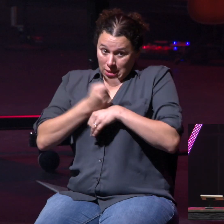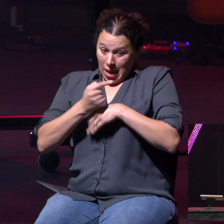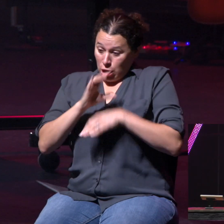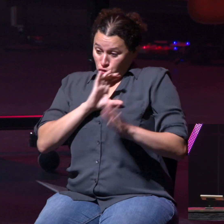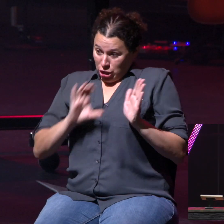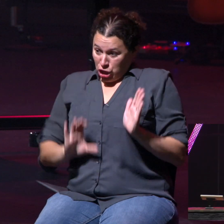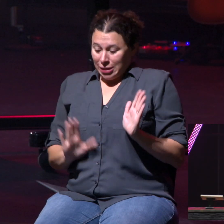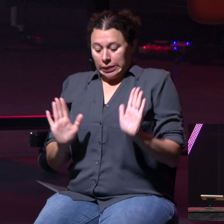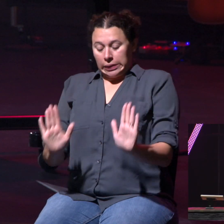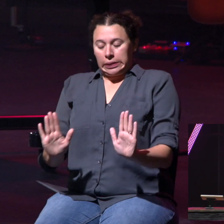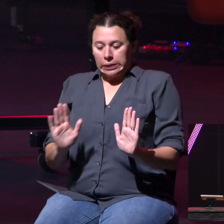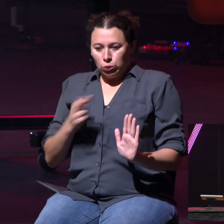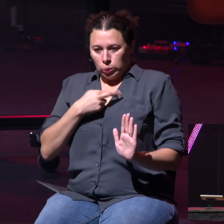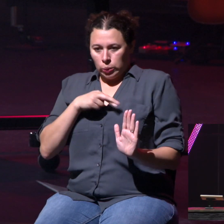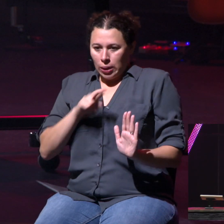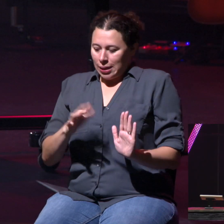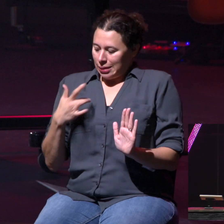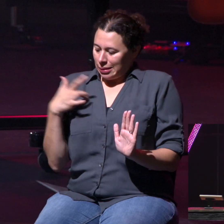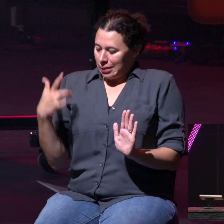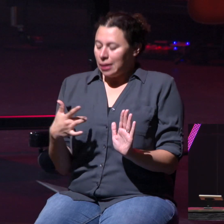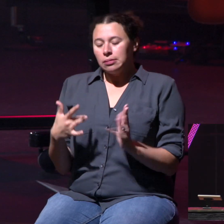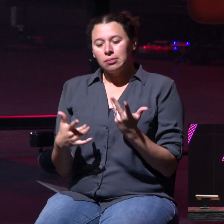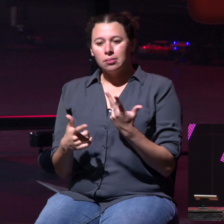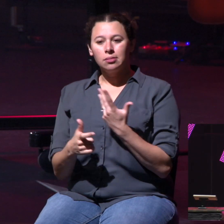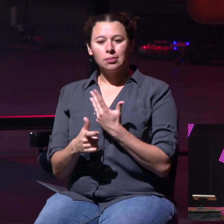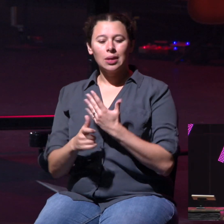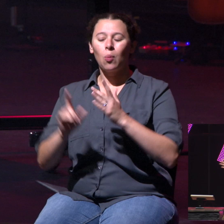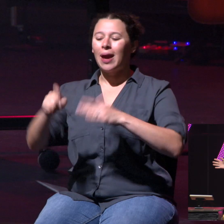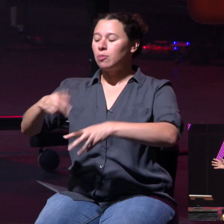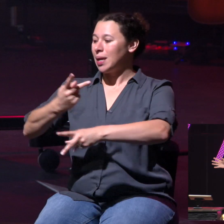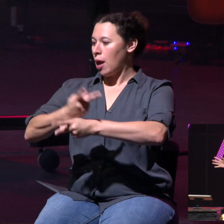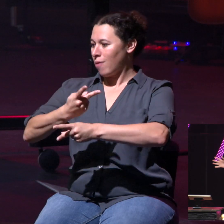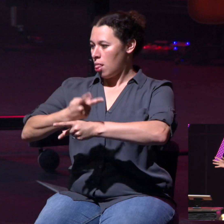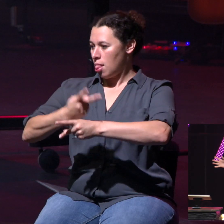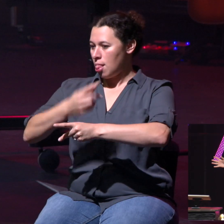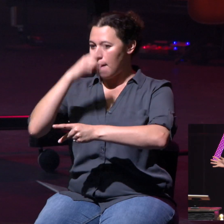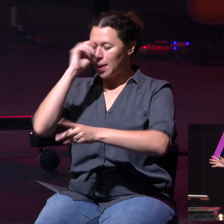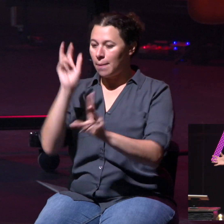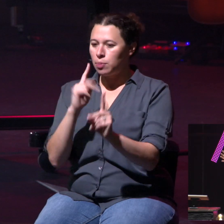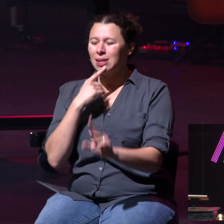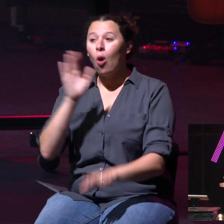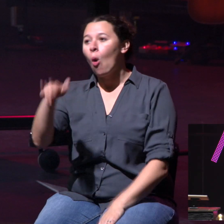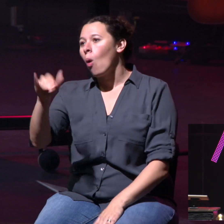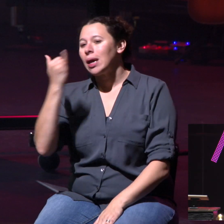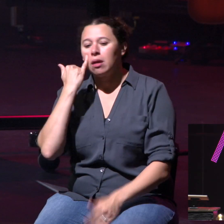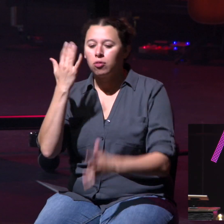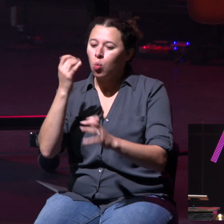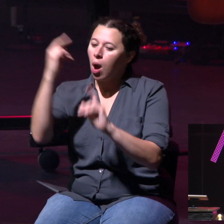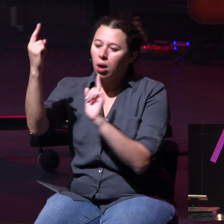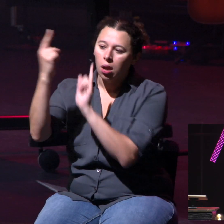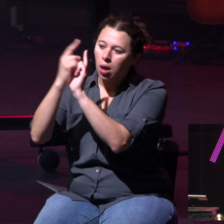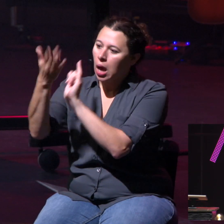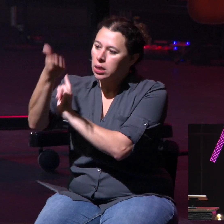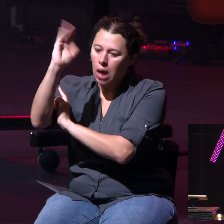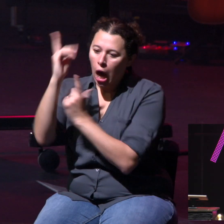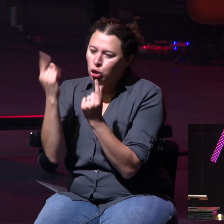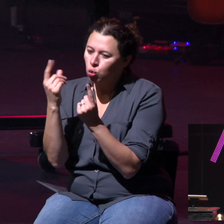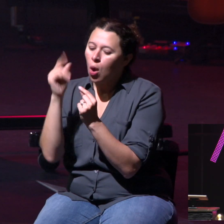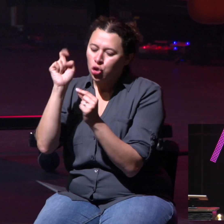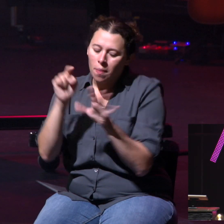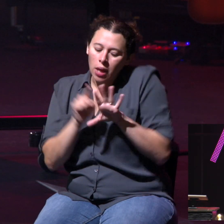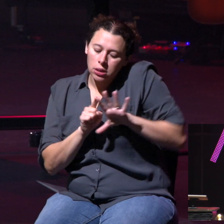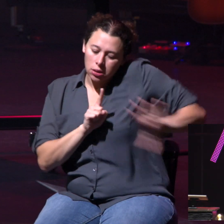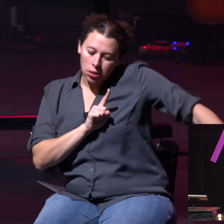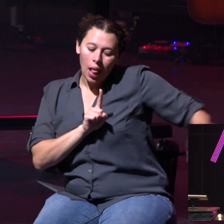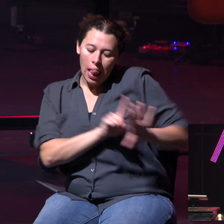this idea that in order to be close to God, we have to withdraw from everything else. That we have to just go be filled with the Spirit. We have to get